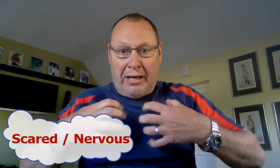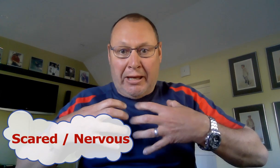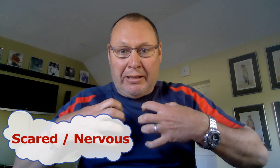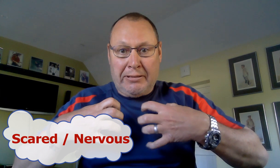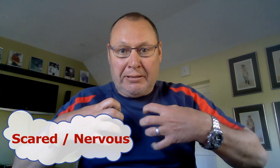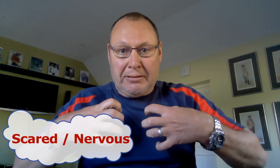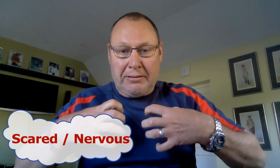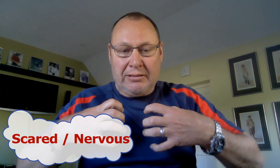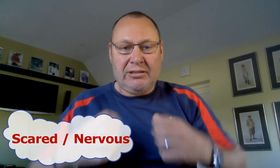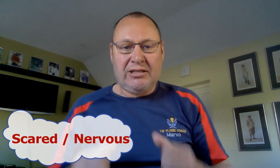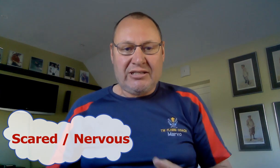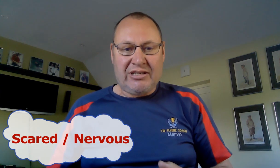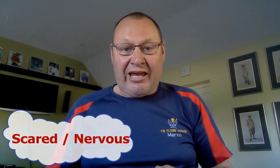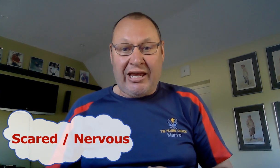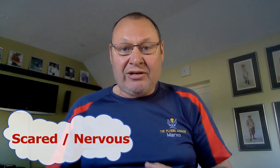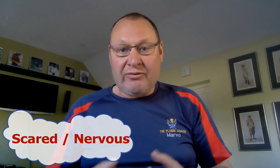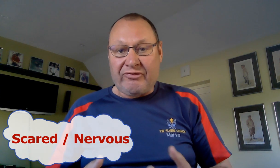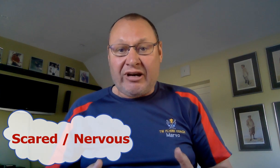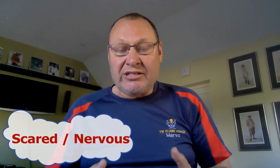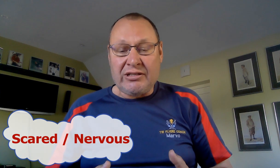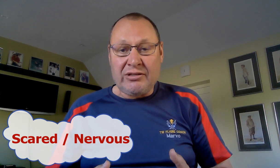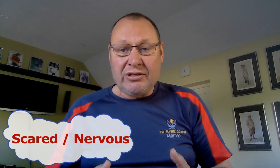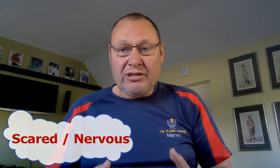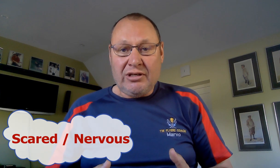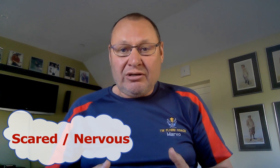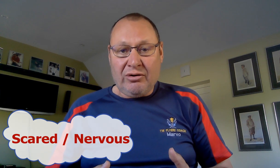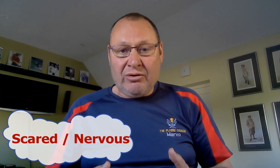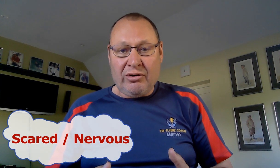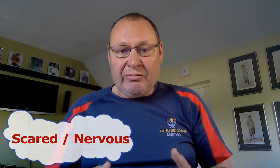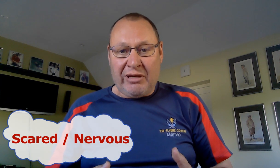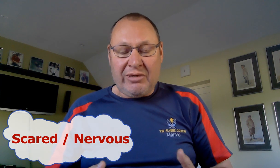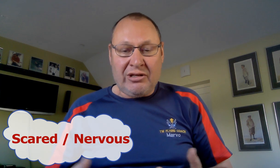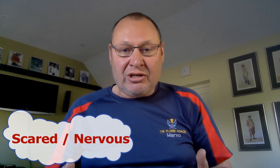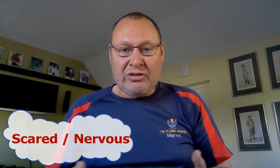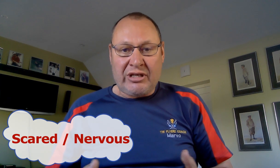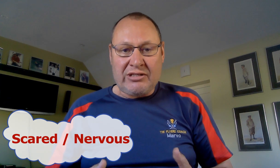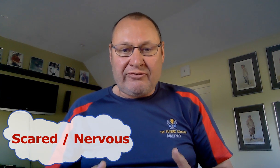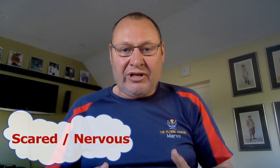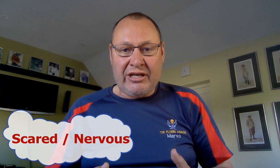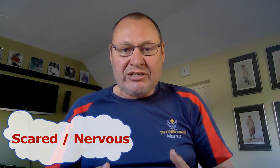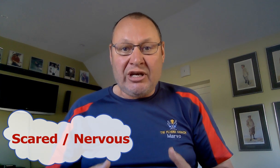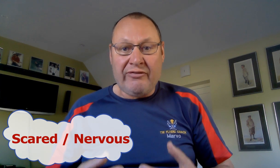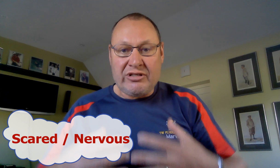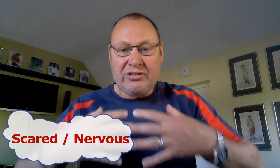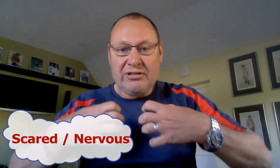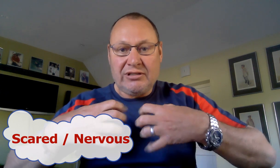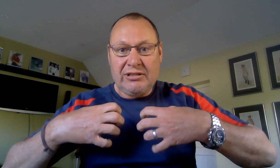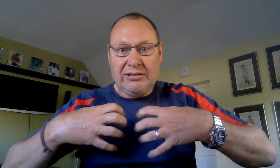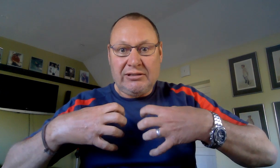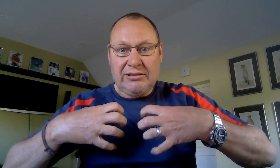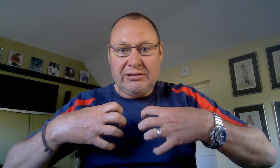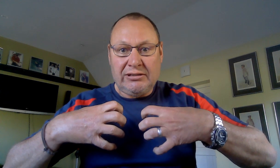Scared. Scared, or frightened, or maybe in the context of flyers, nervous.